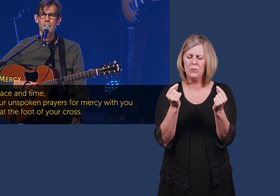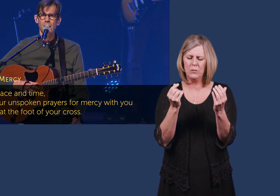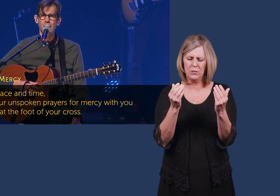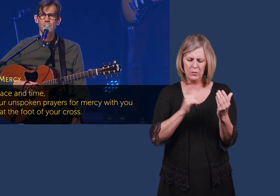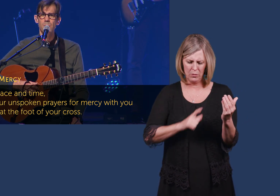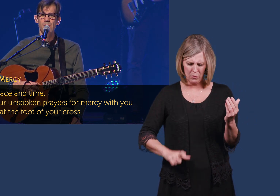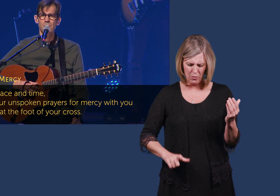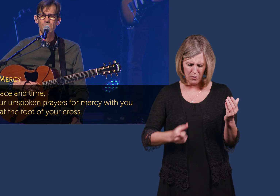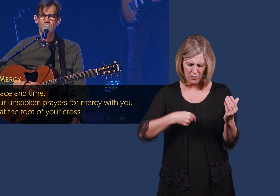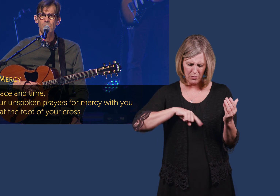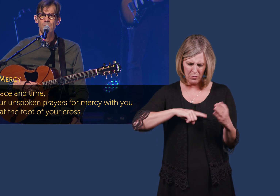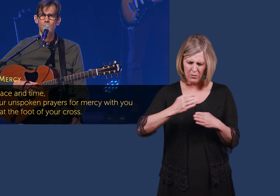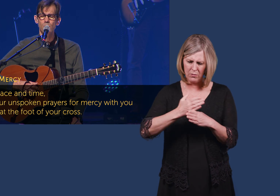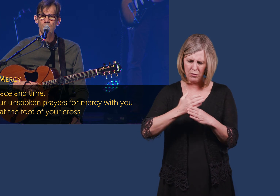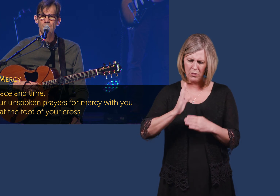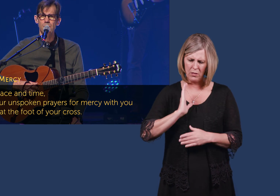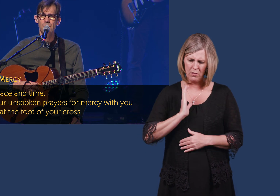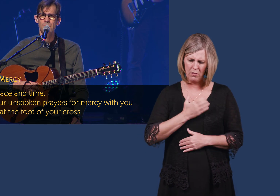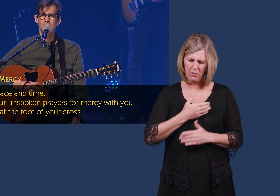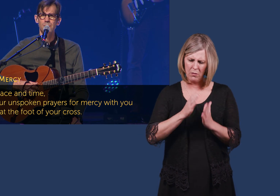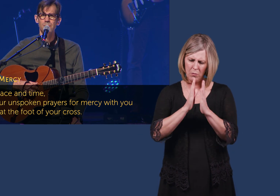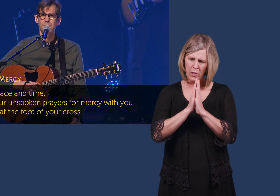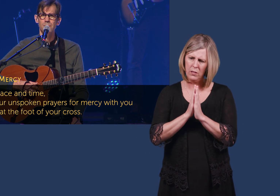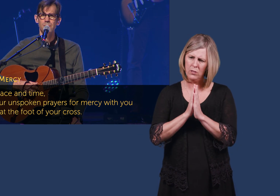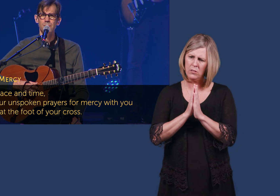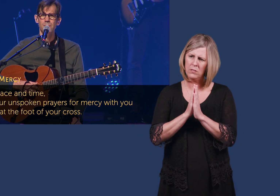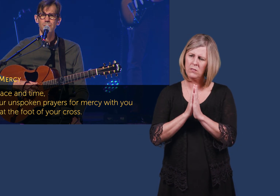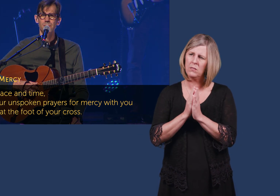and we lay them at the foot of your cross.